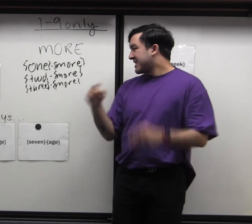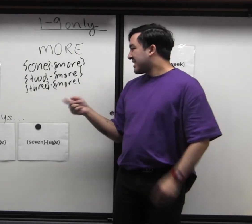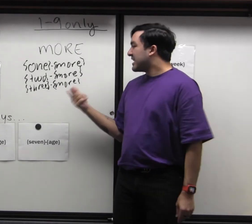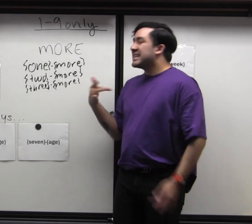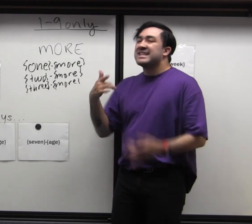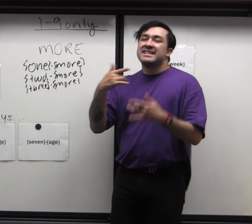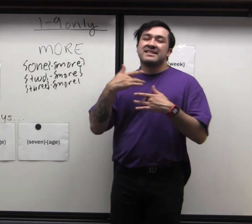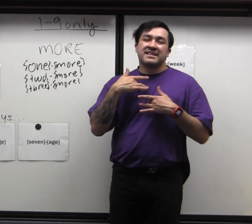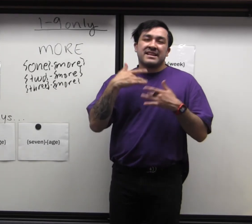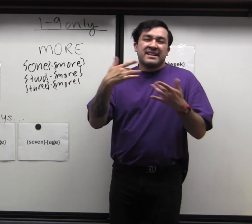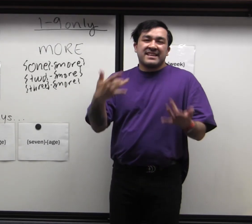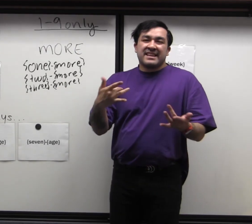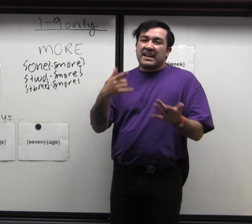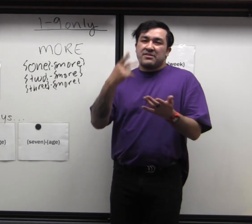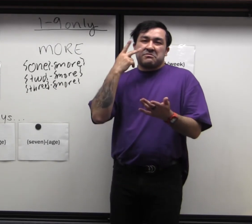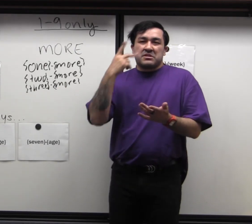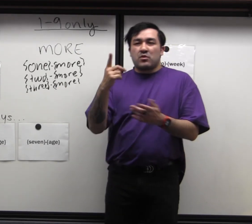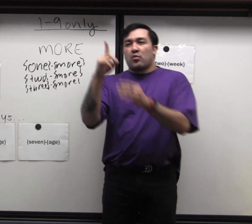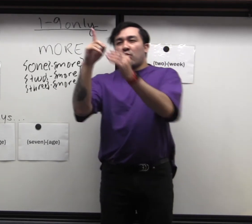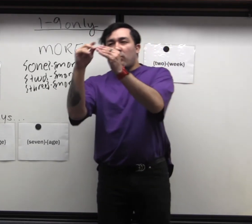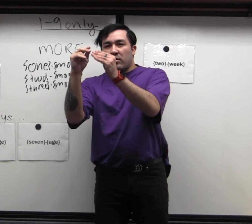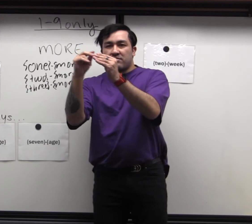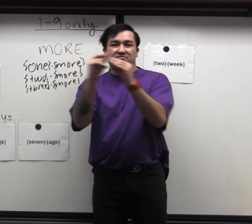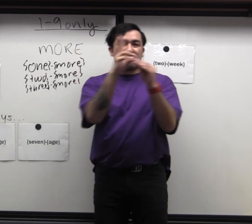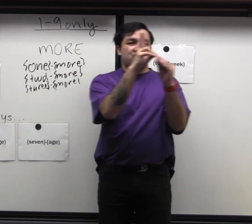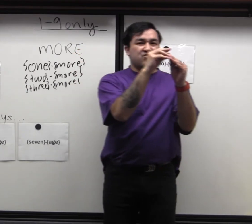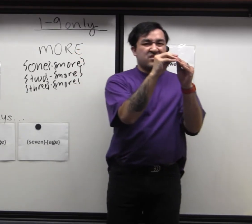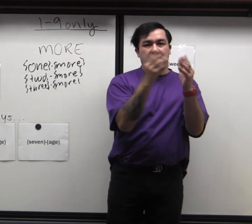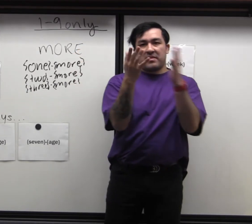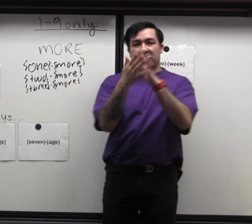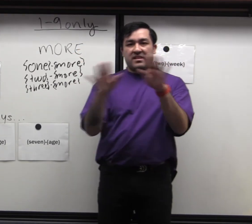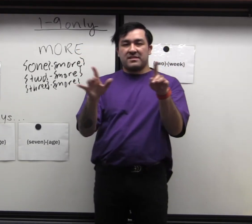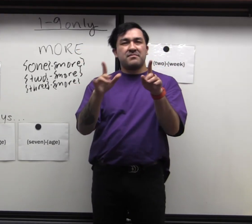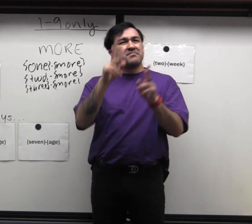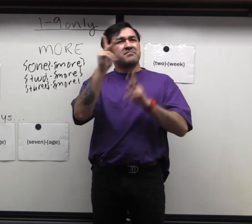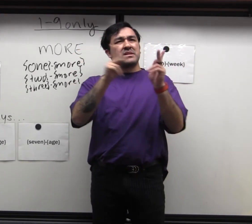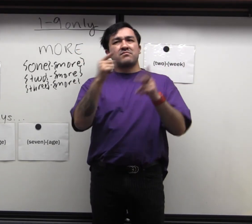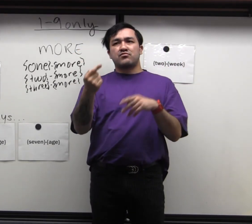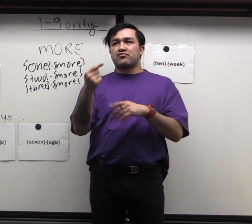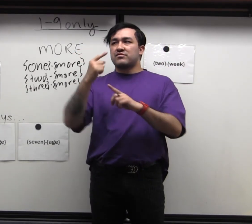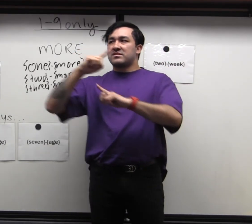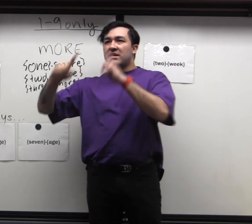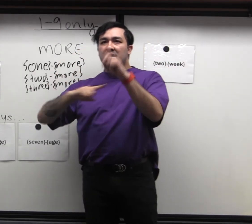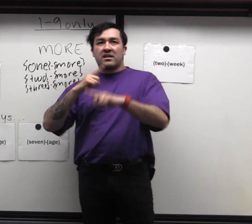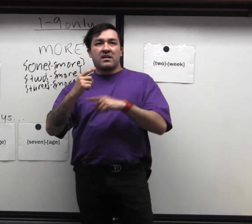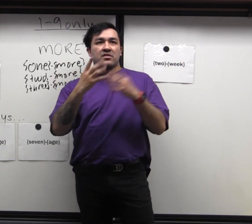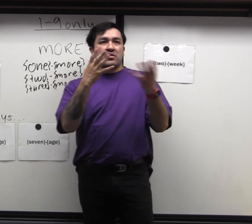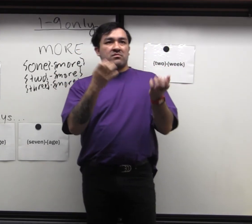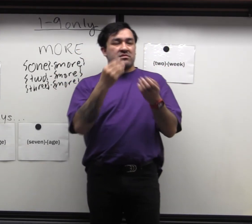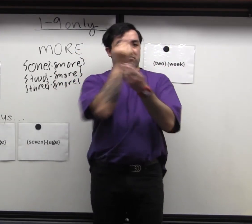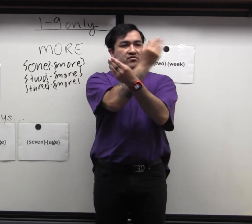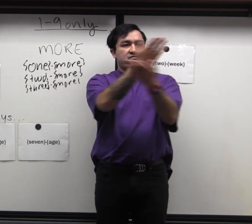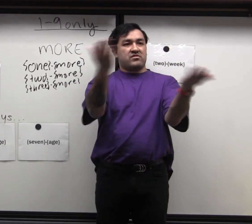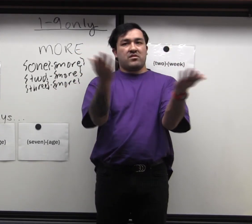is really pushing it. You really want to have some type of connection between your 2 hands. Most people will only sign like, oh,